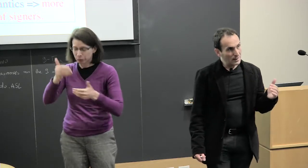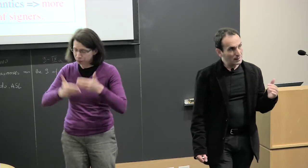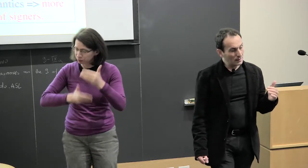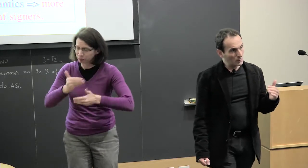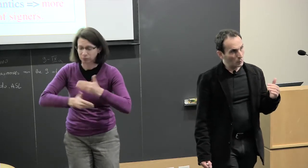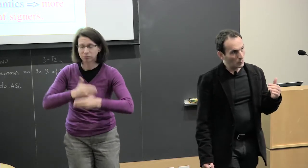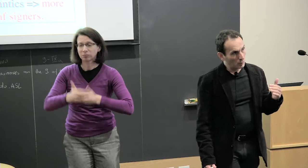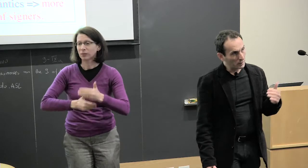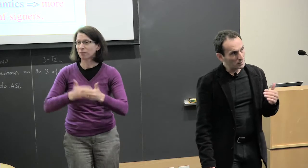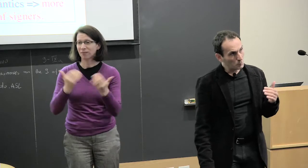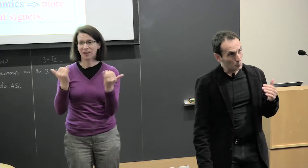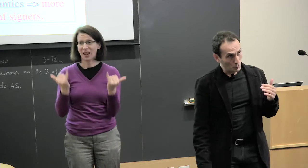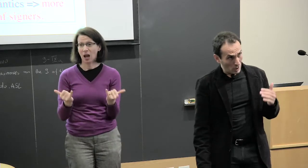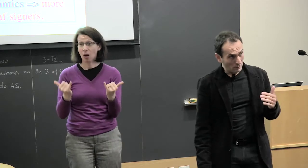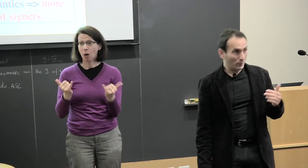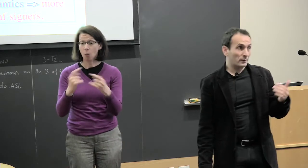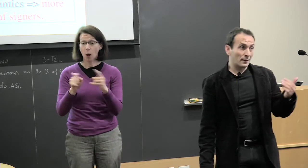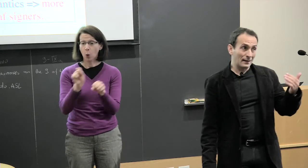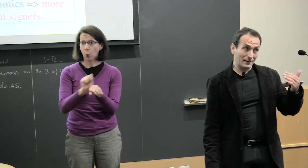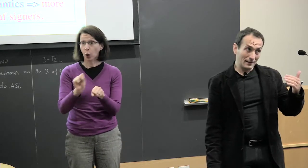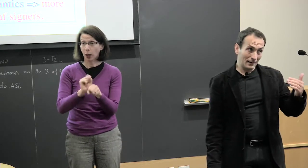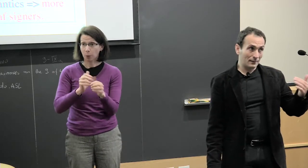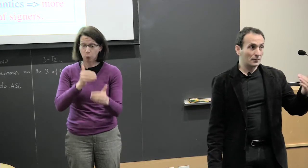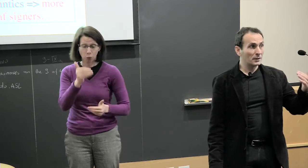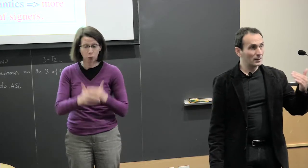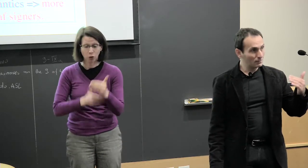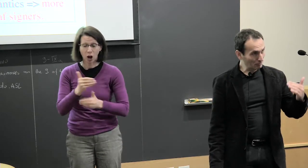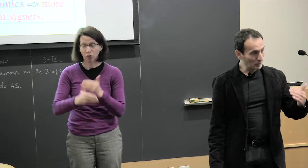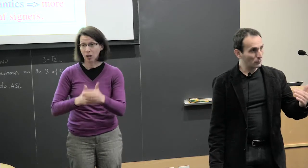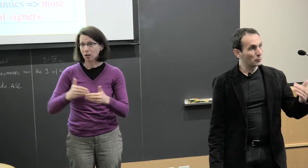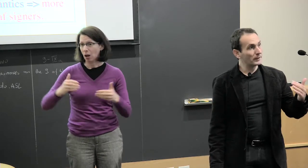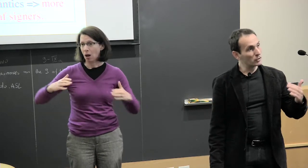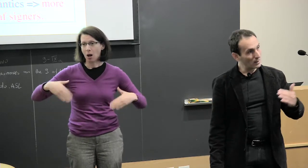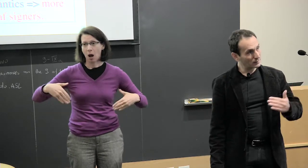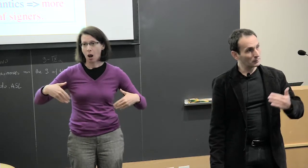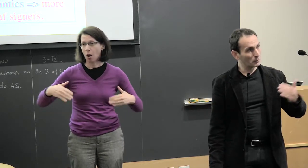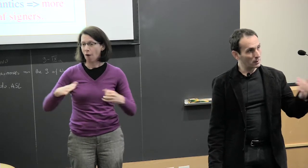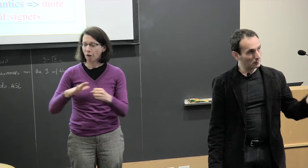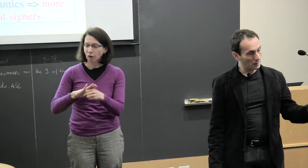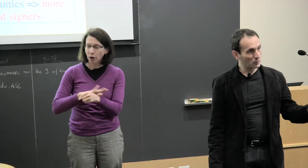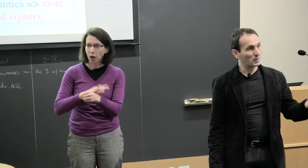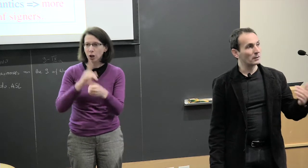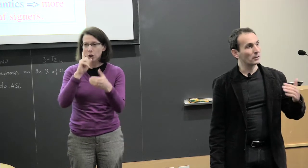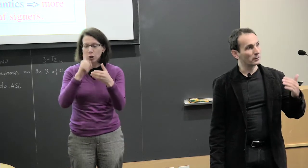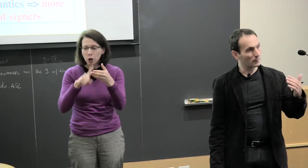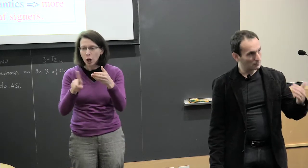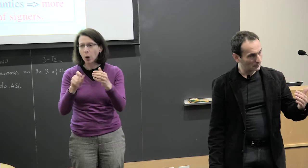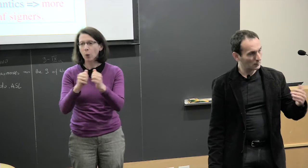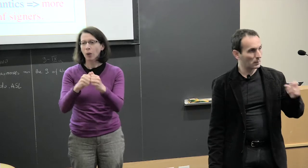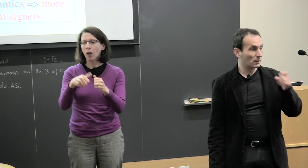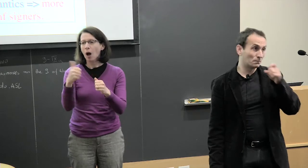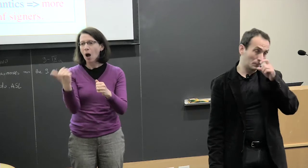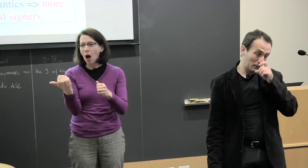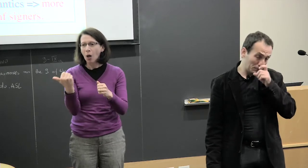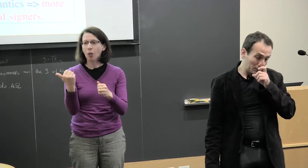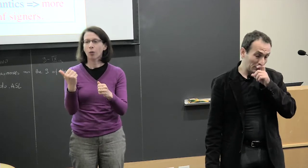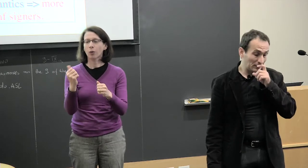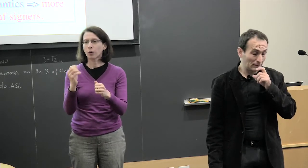but in work in progress that has yet to be, you know, fully checked with other speakers and